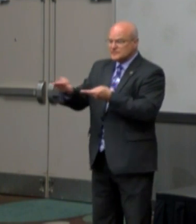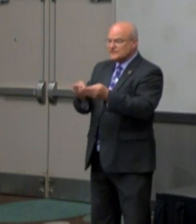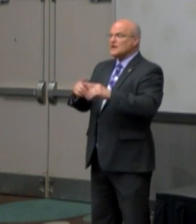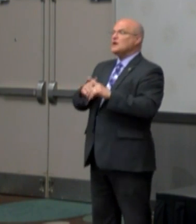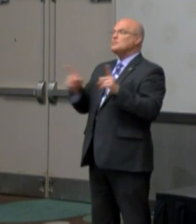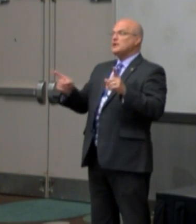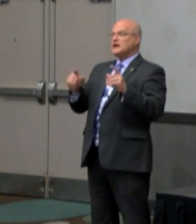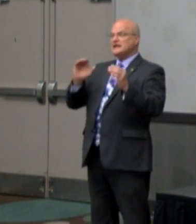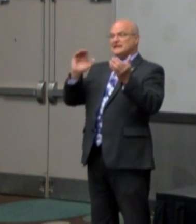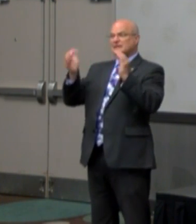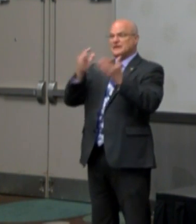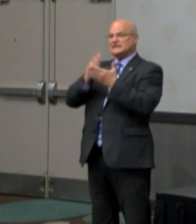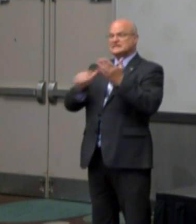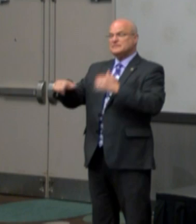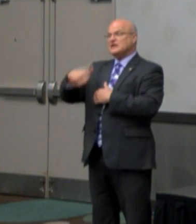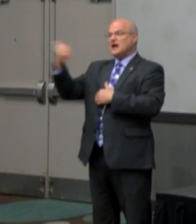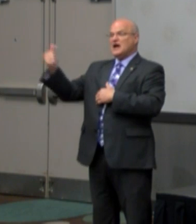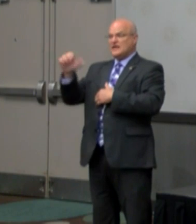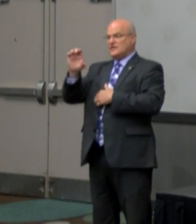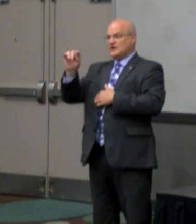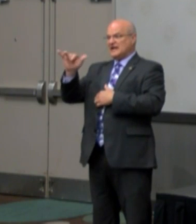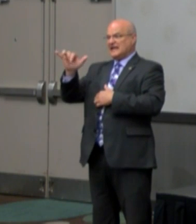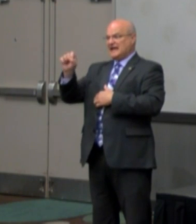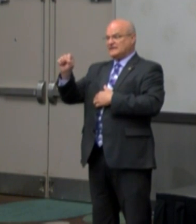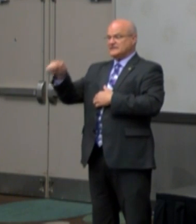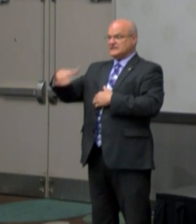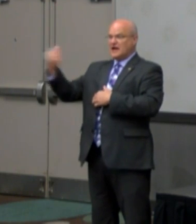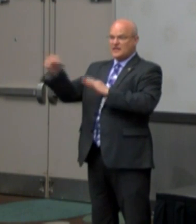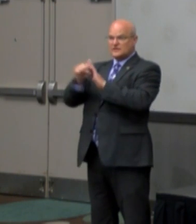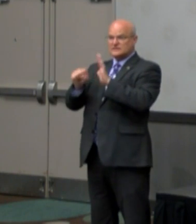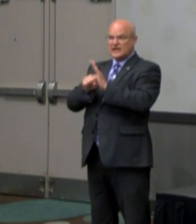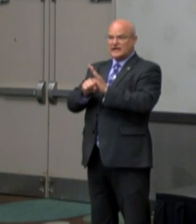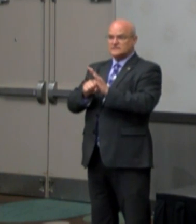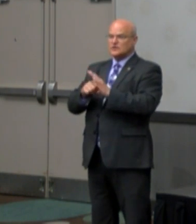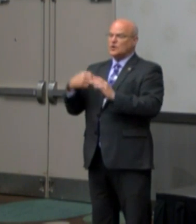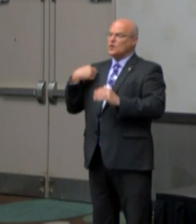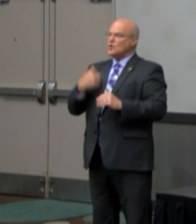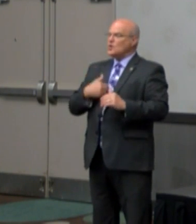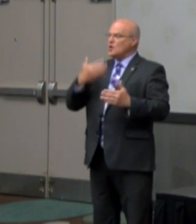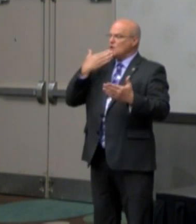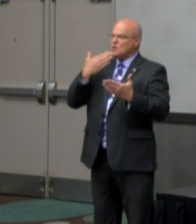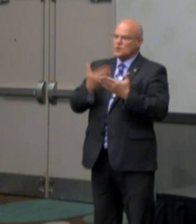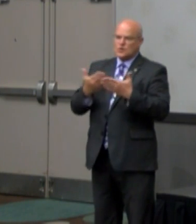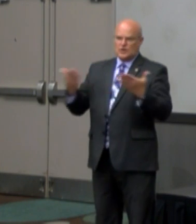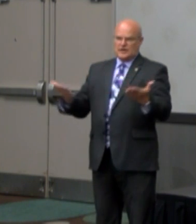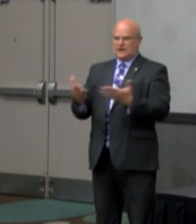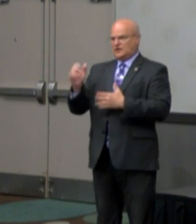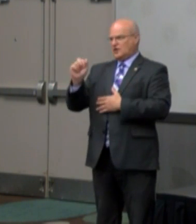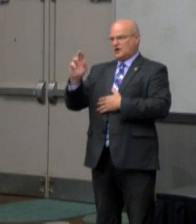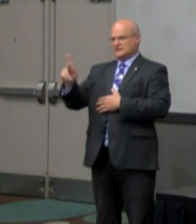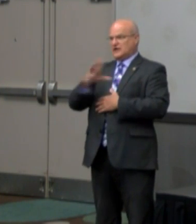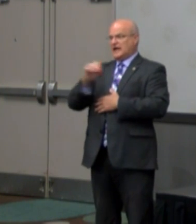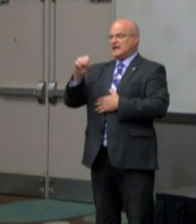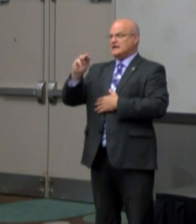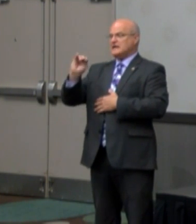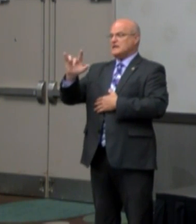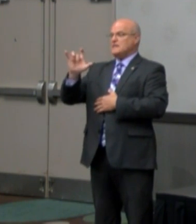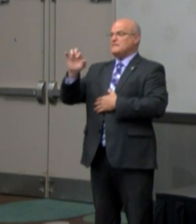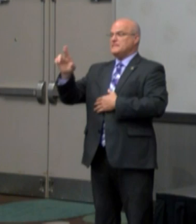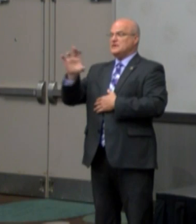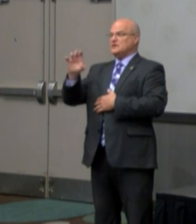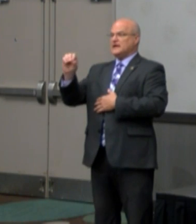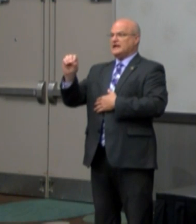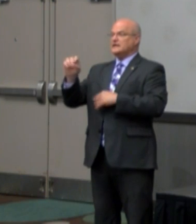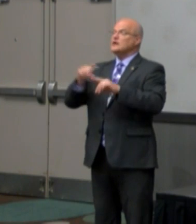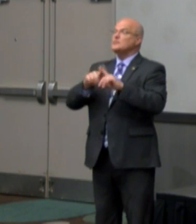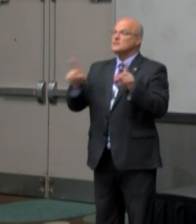you know, compared to some of our surrounding counties and other states, we're doing very, very well here in Arkansas and in Miller County. We want to